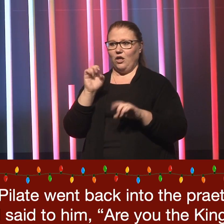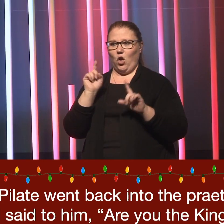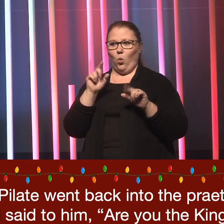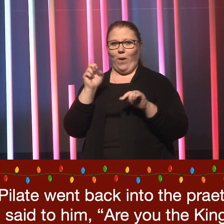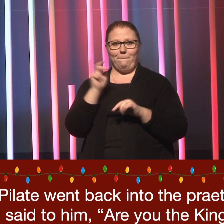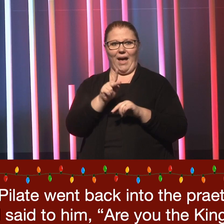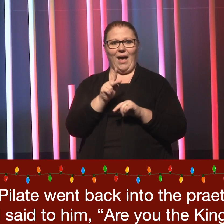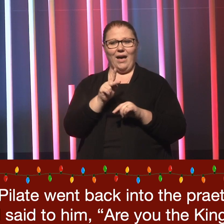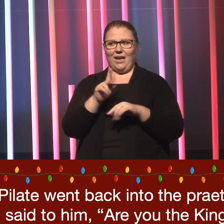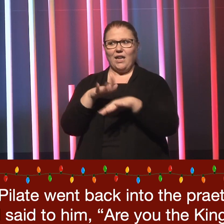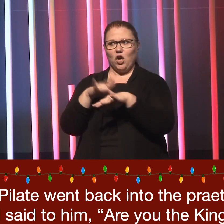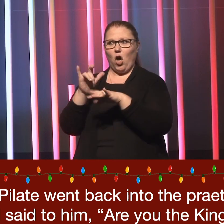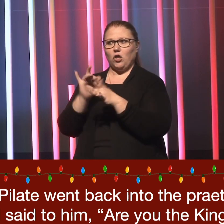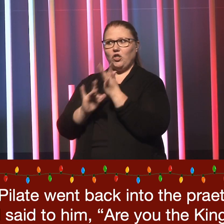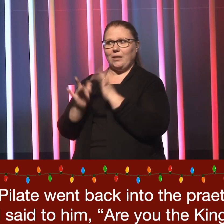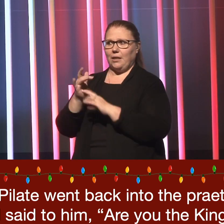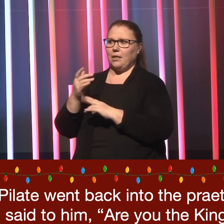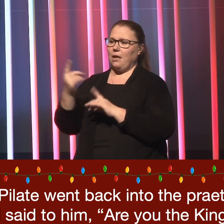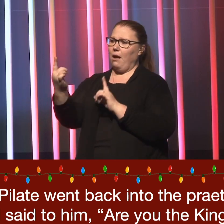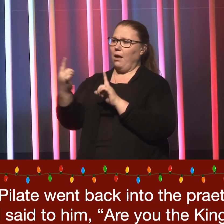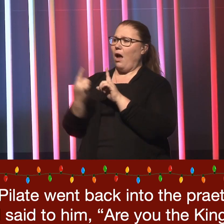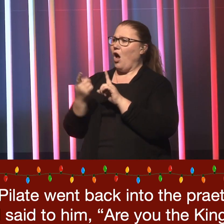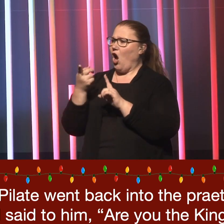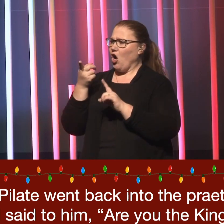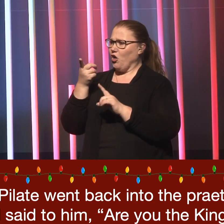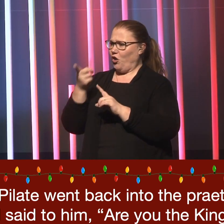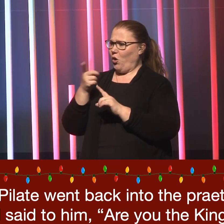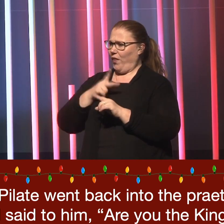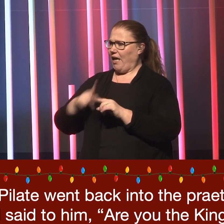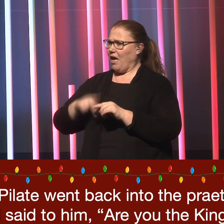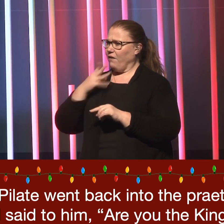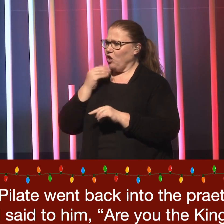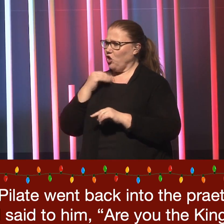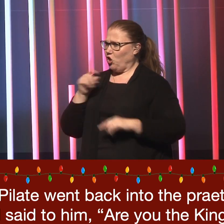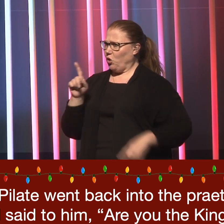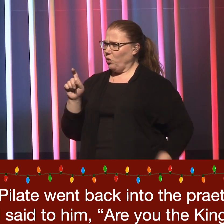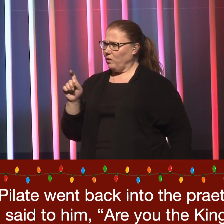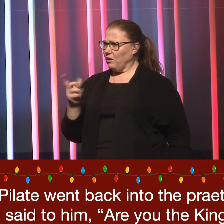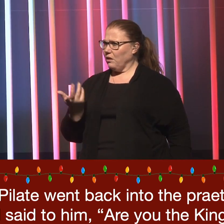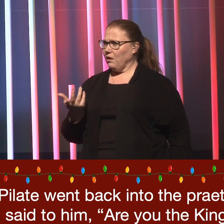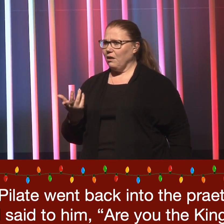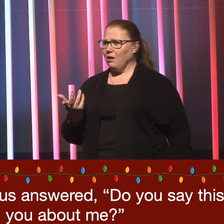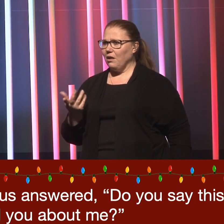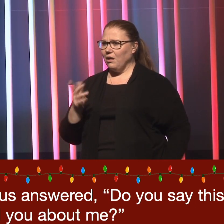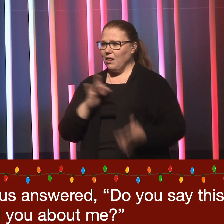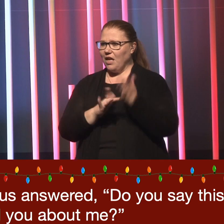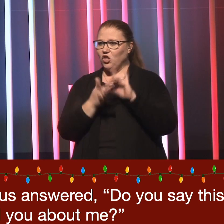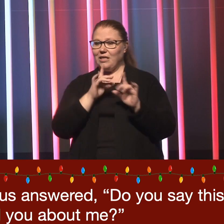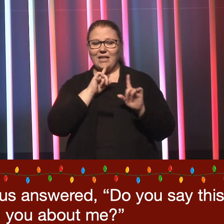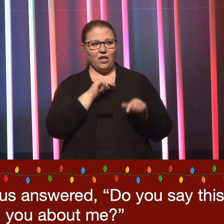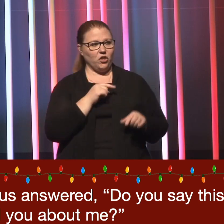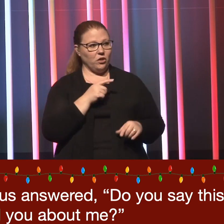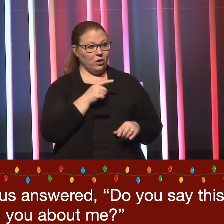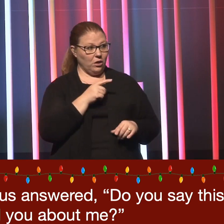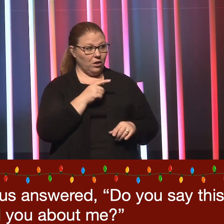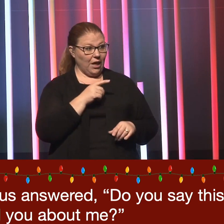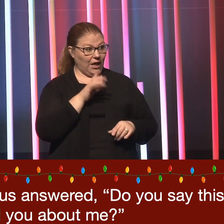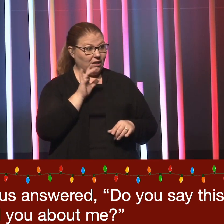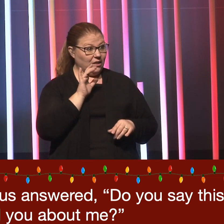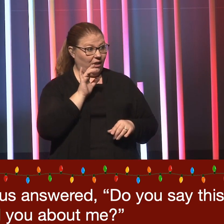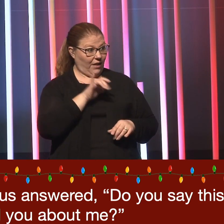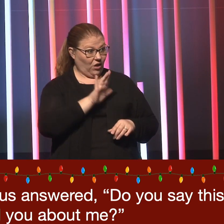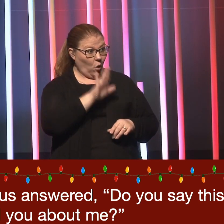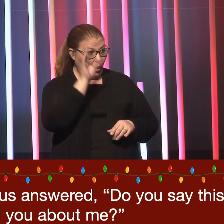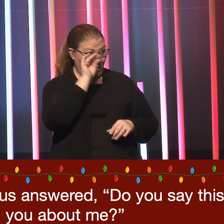he summoned Jesus and said to him, "Are you the king of the Jews?" And Jesus answered, "Do you say this on your own, or have